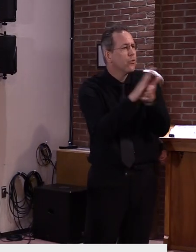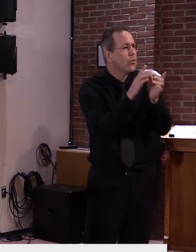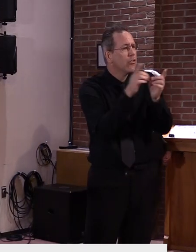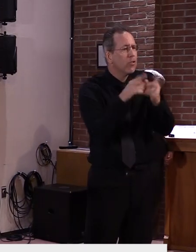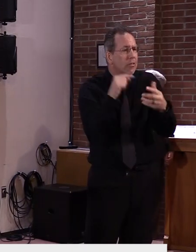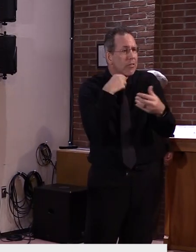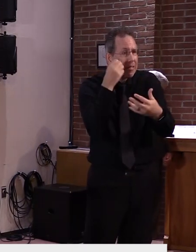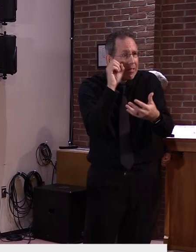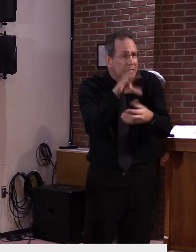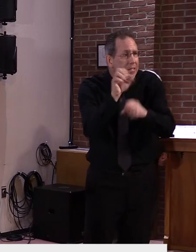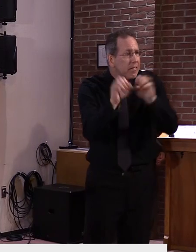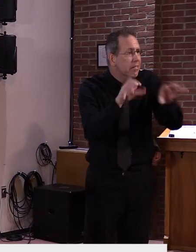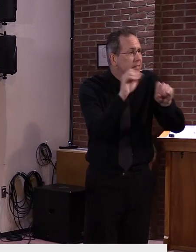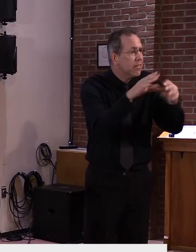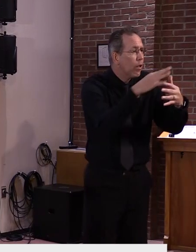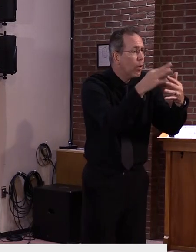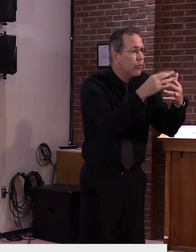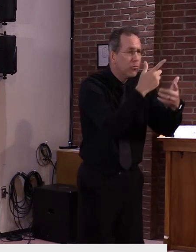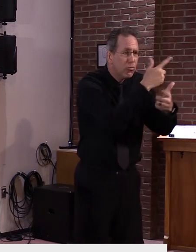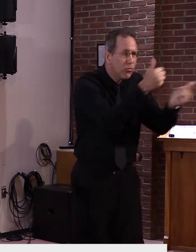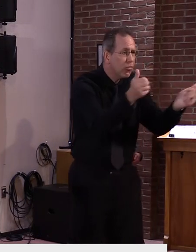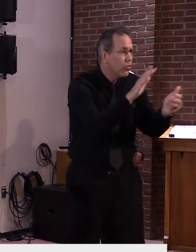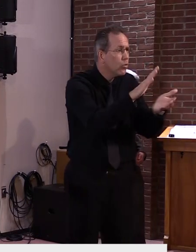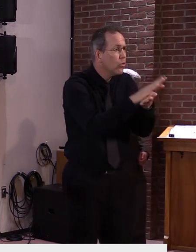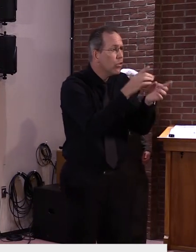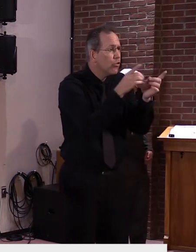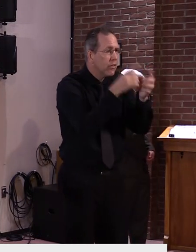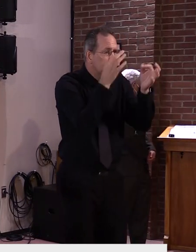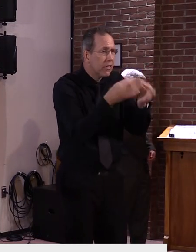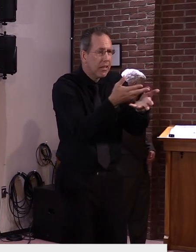all students as they can. All right. Thank you.